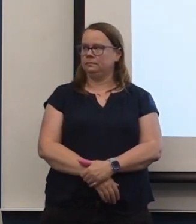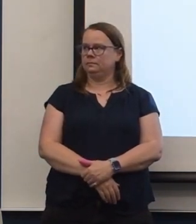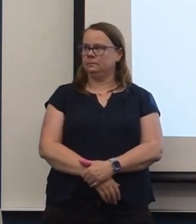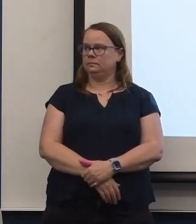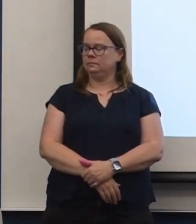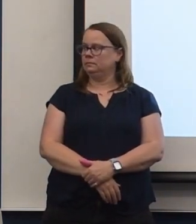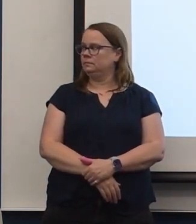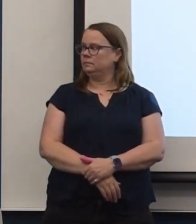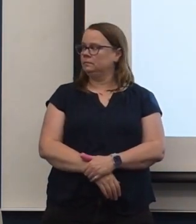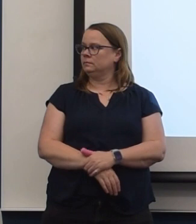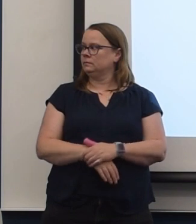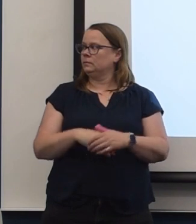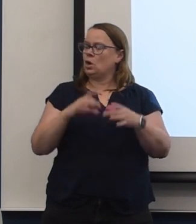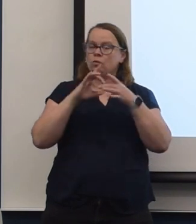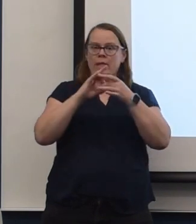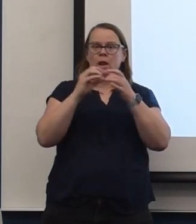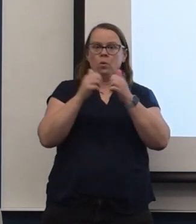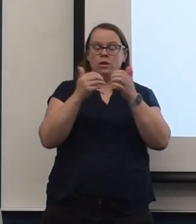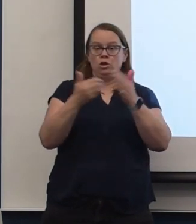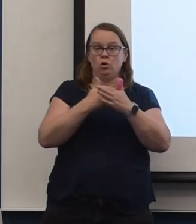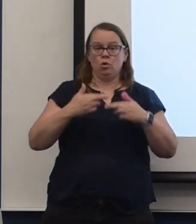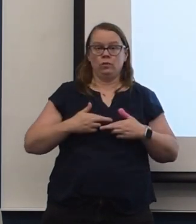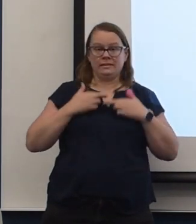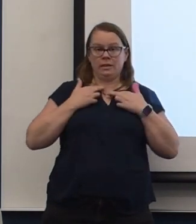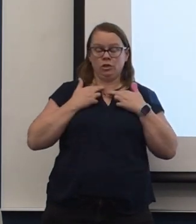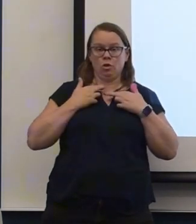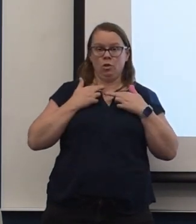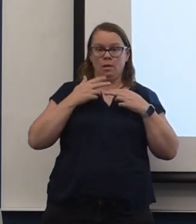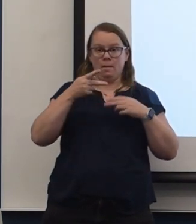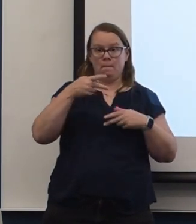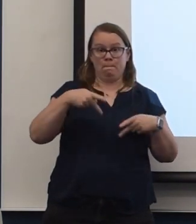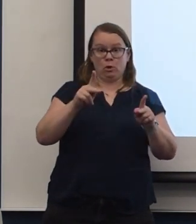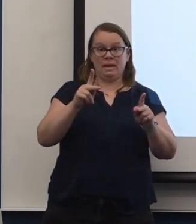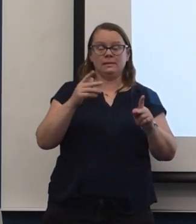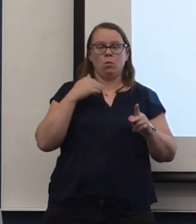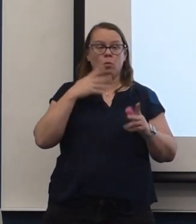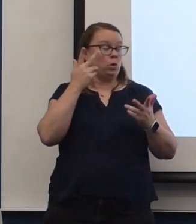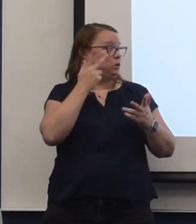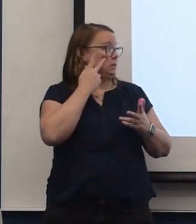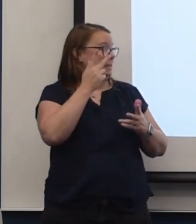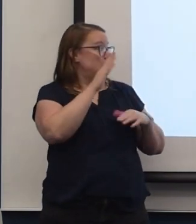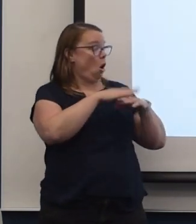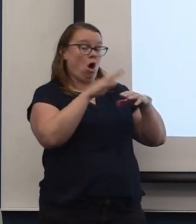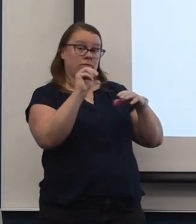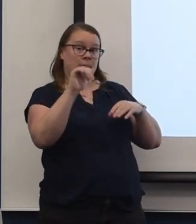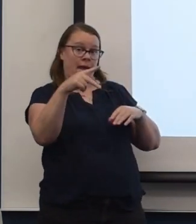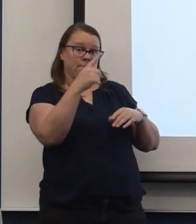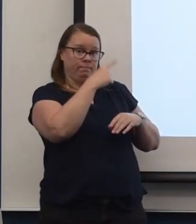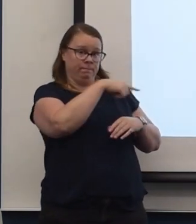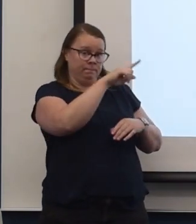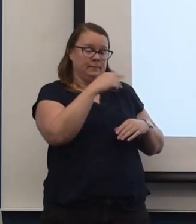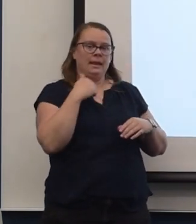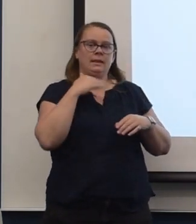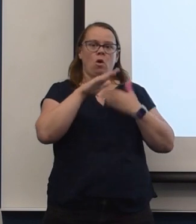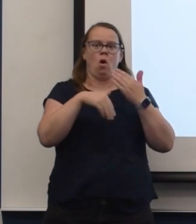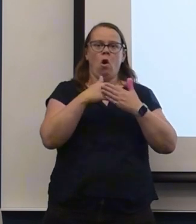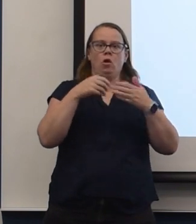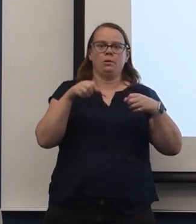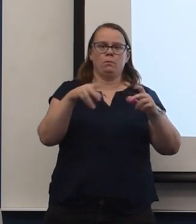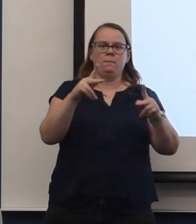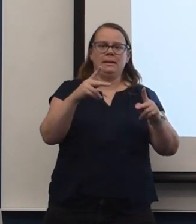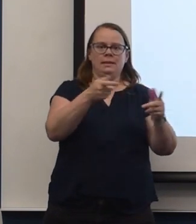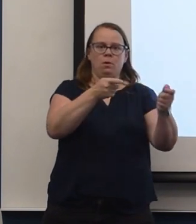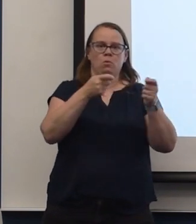So in terms of new residential permits, what you're seeing on the map are all the permits pulled for new residential